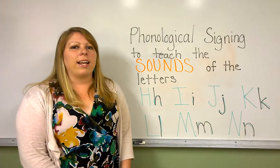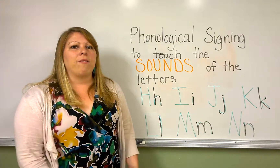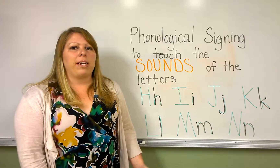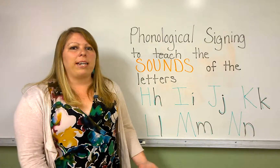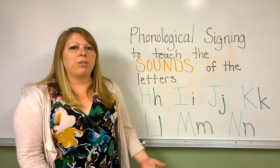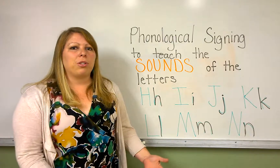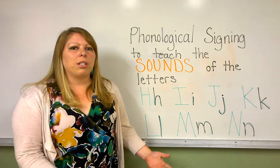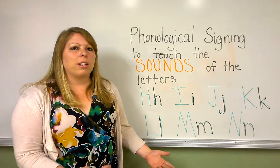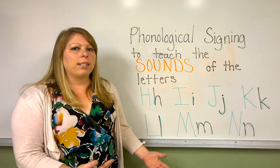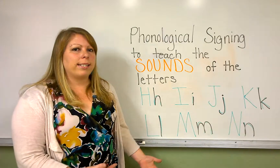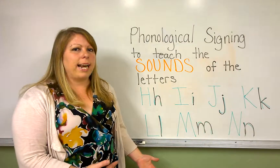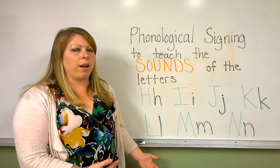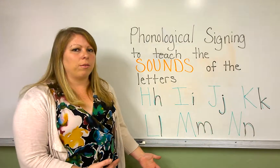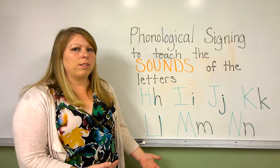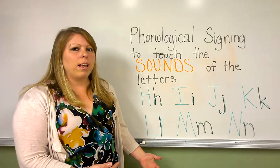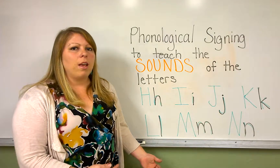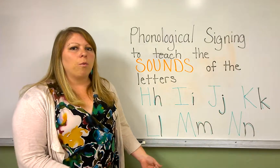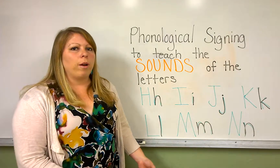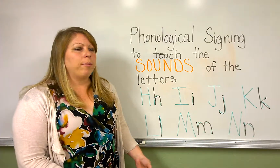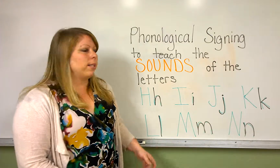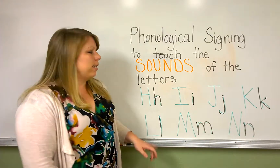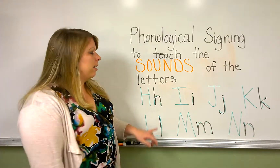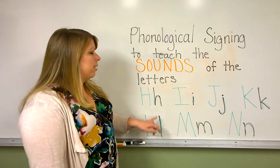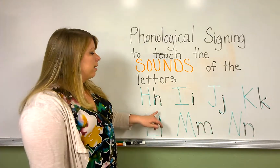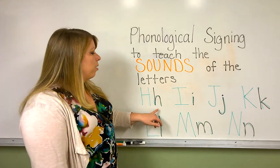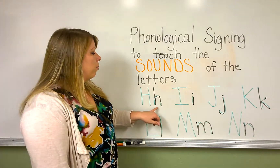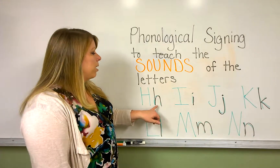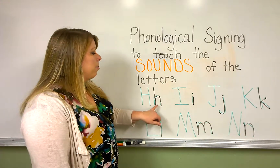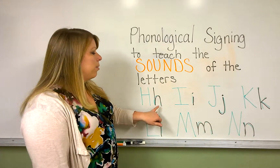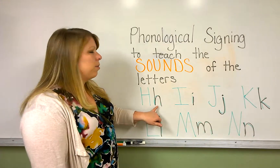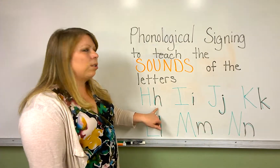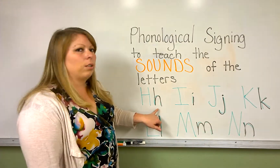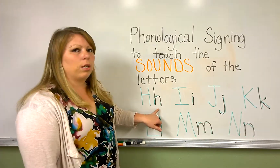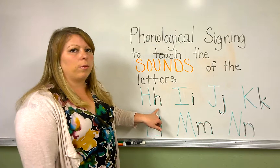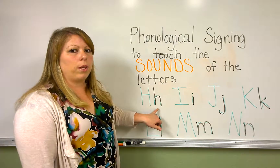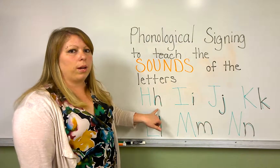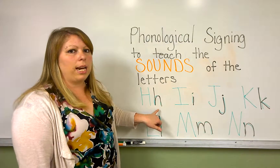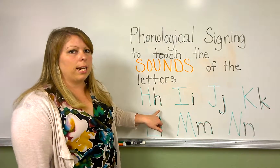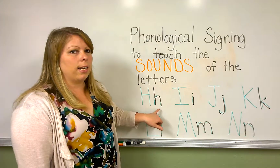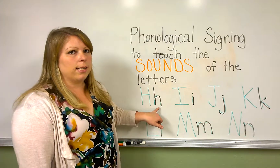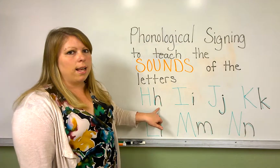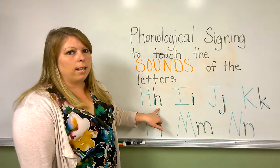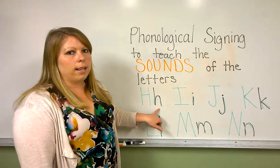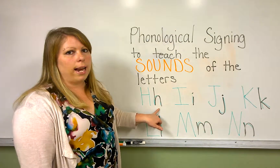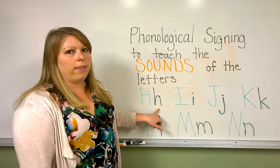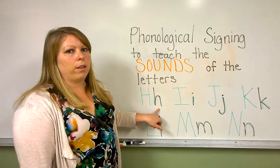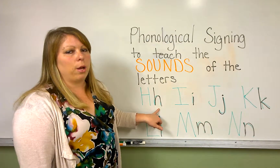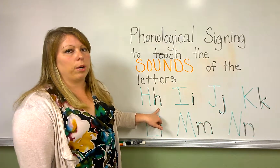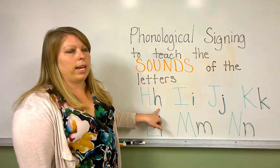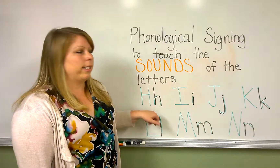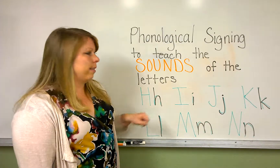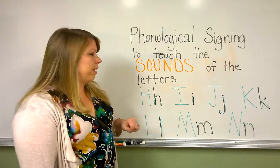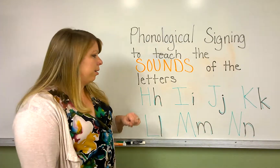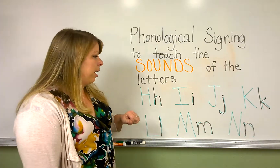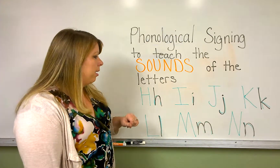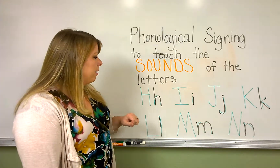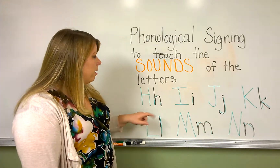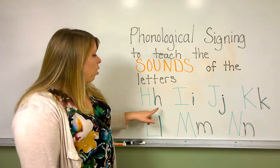of each sound represents what's supposed to look with your hand like the lowercase letter does.